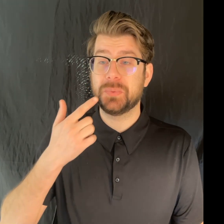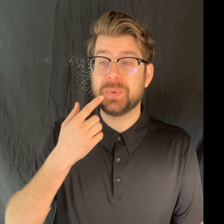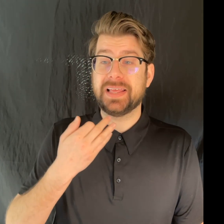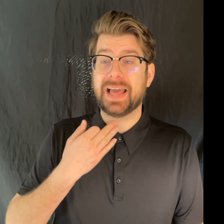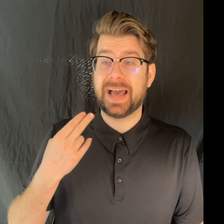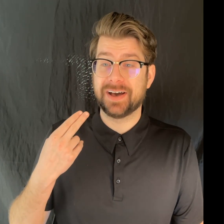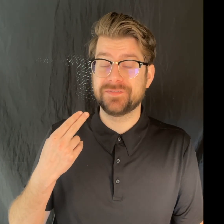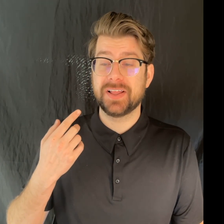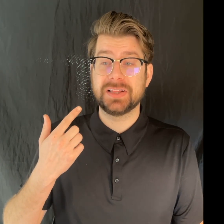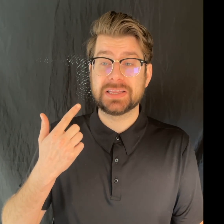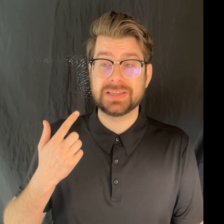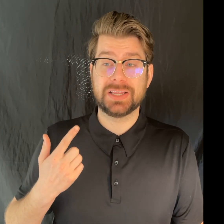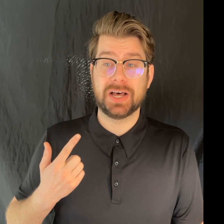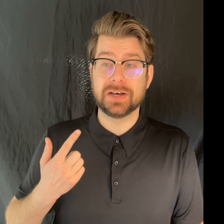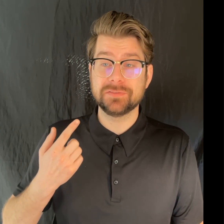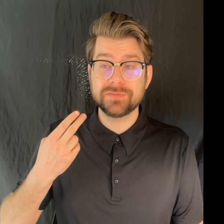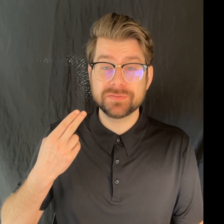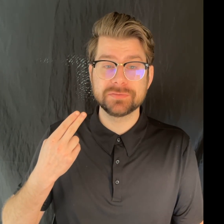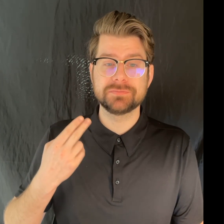We have love,